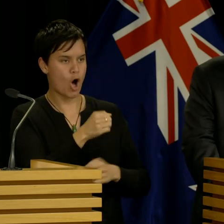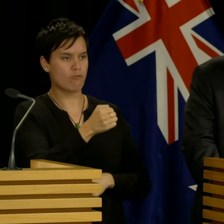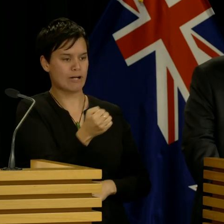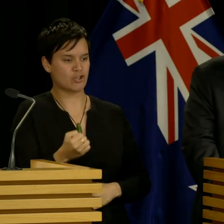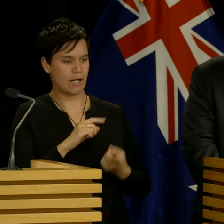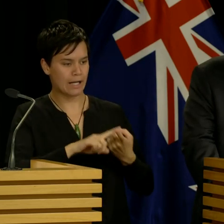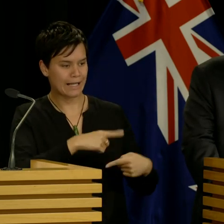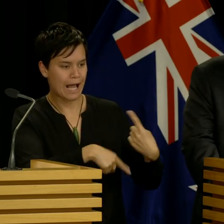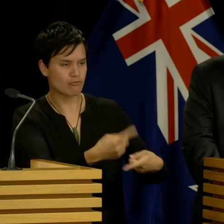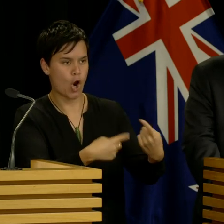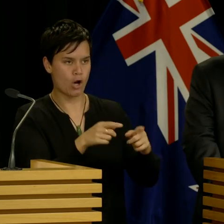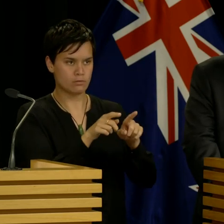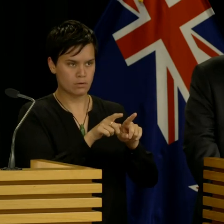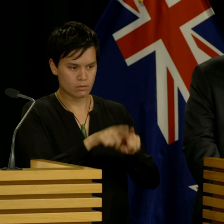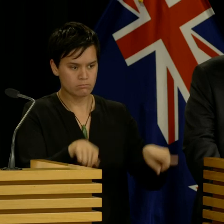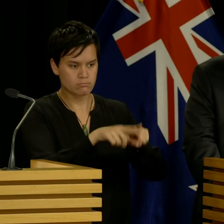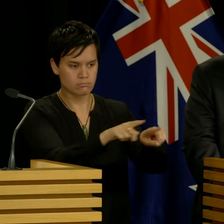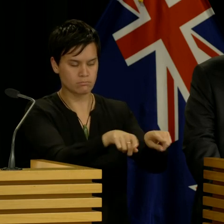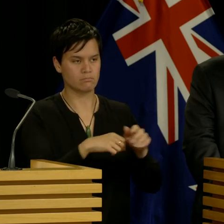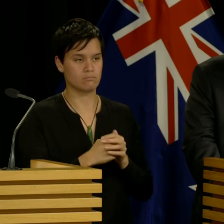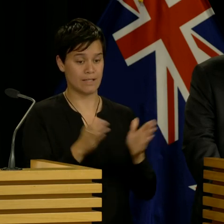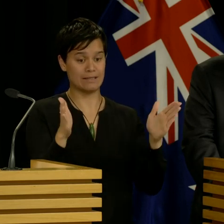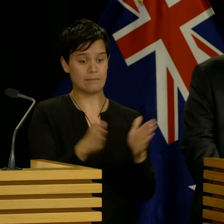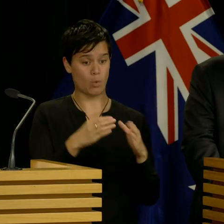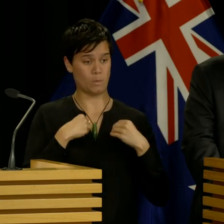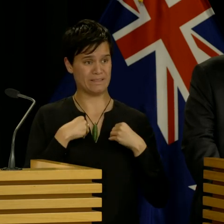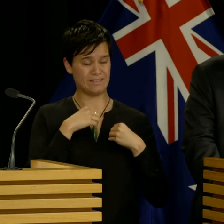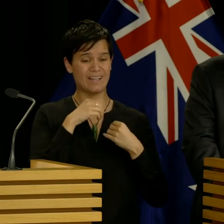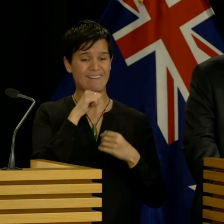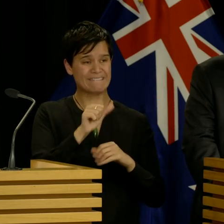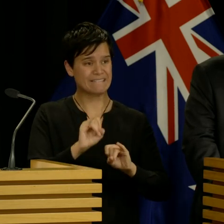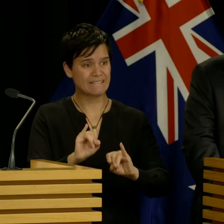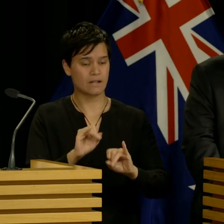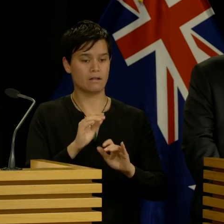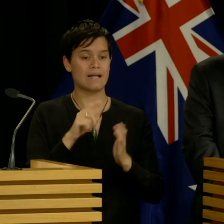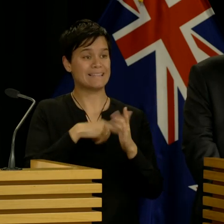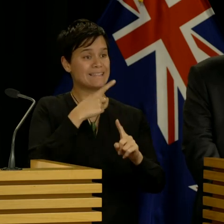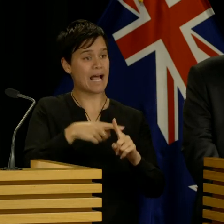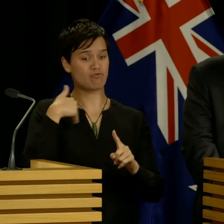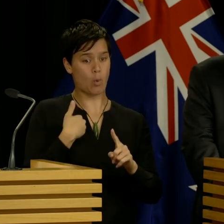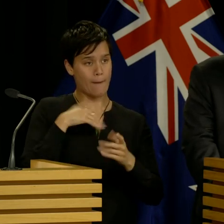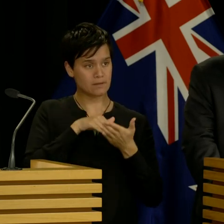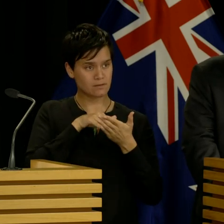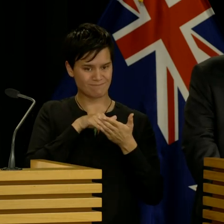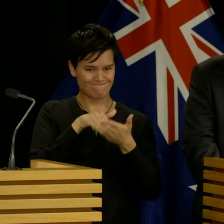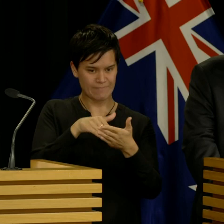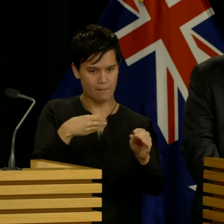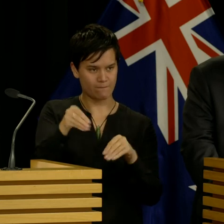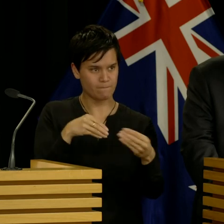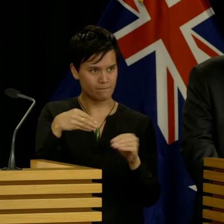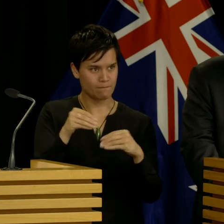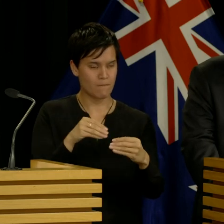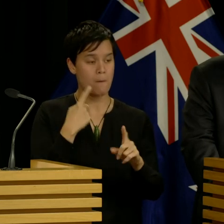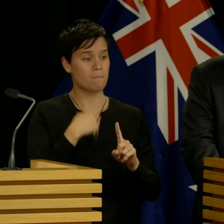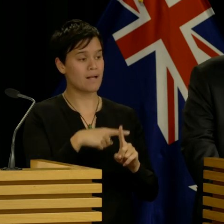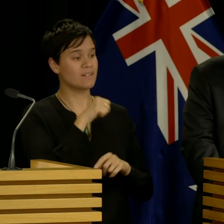focus here is on more flexibility for targeted small businesses to meet their tax requirements, targeted relief to support affected